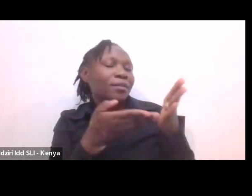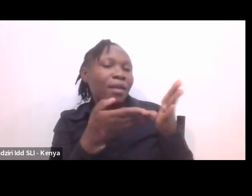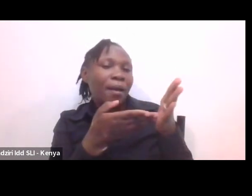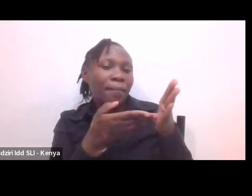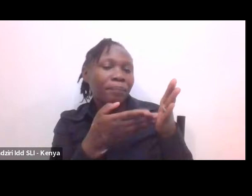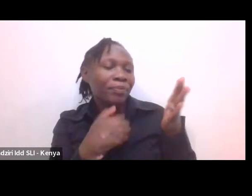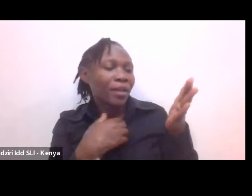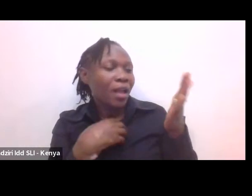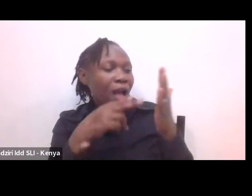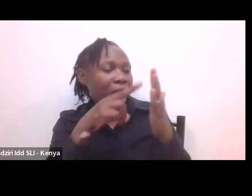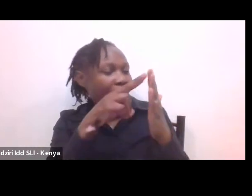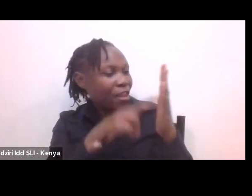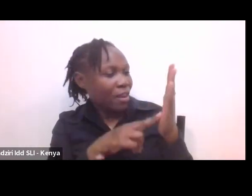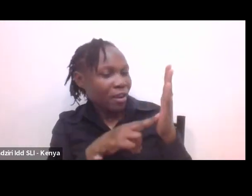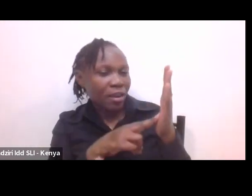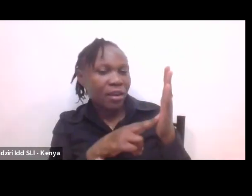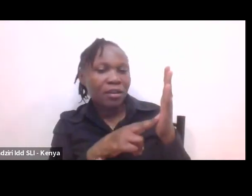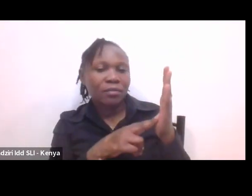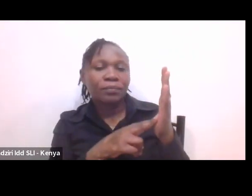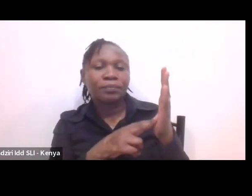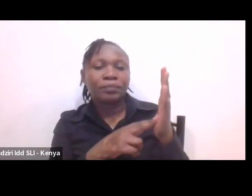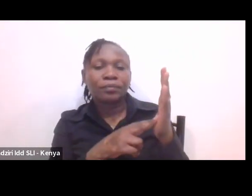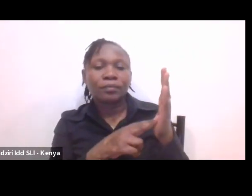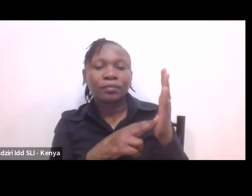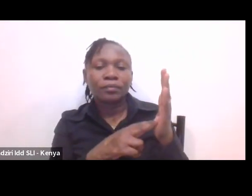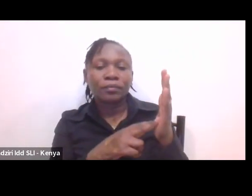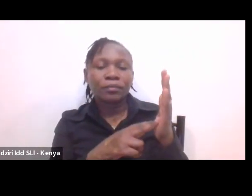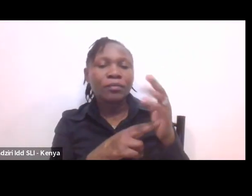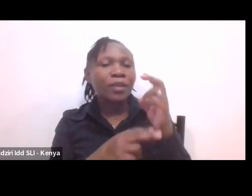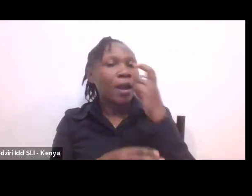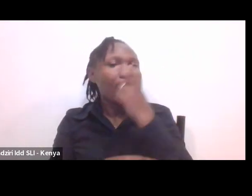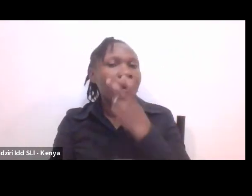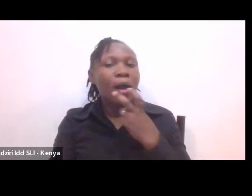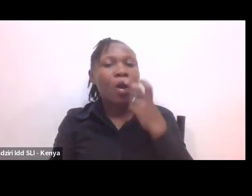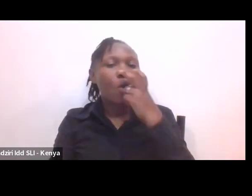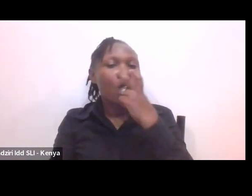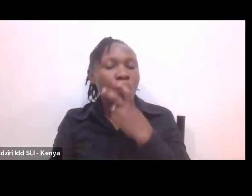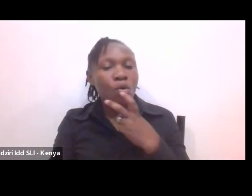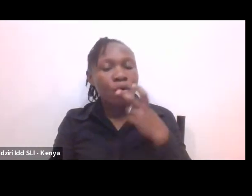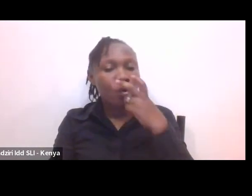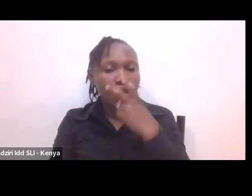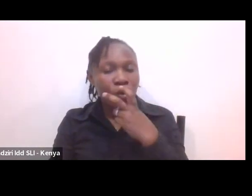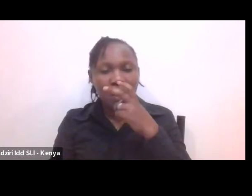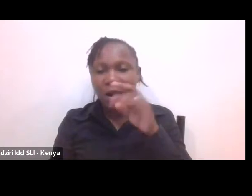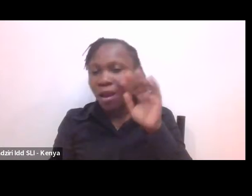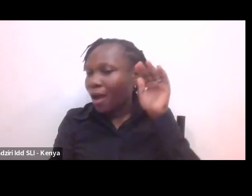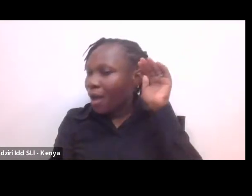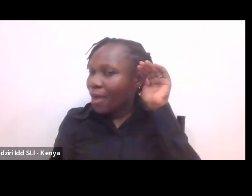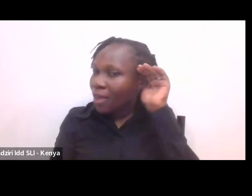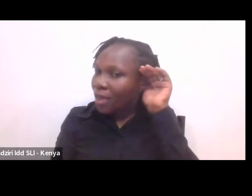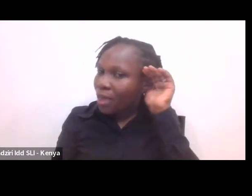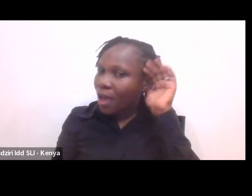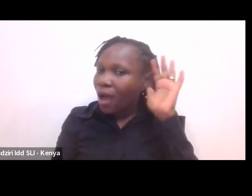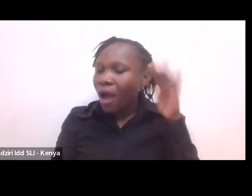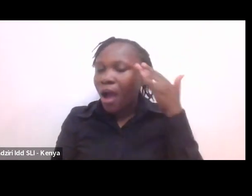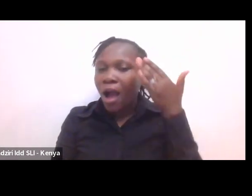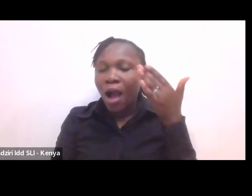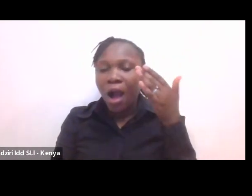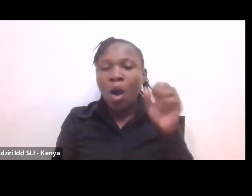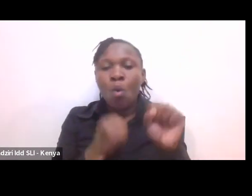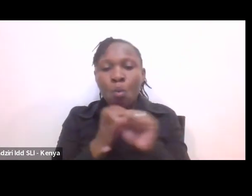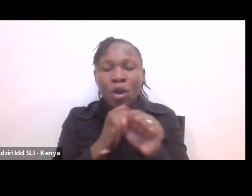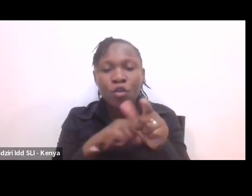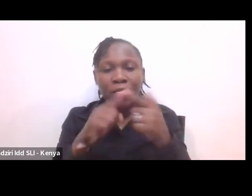my fellow musicians. I read them orally with my ears to hear what and how they're playing. And I read them